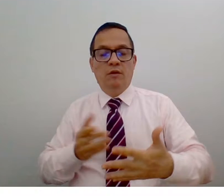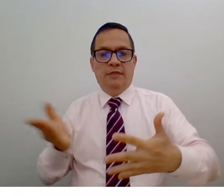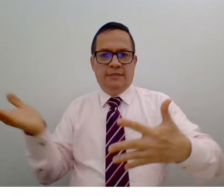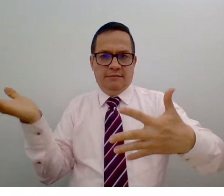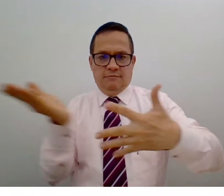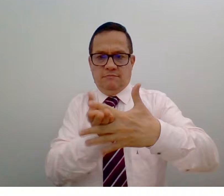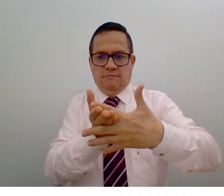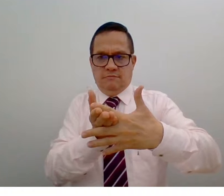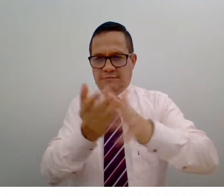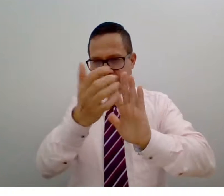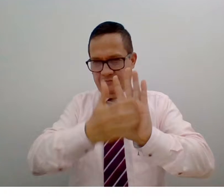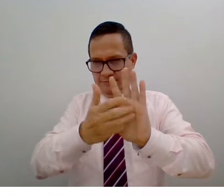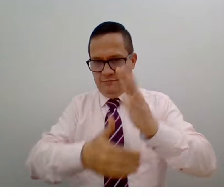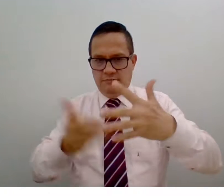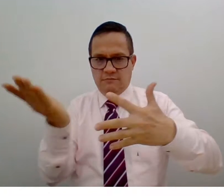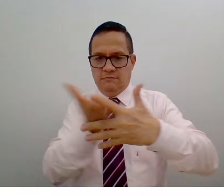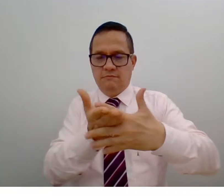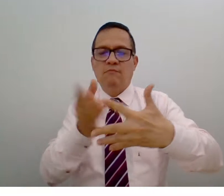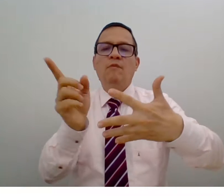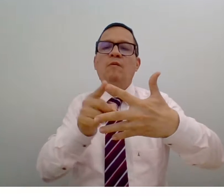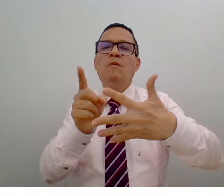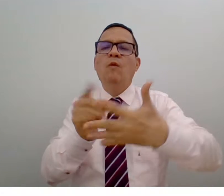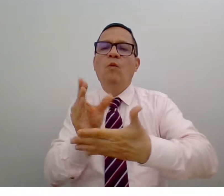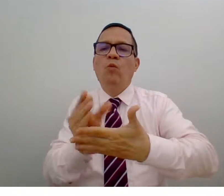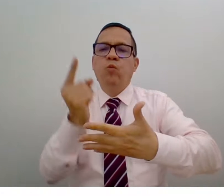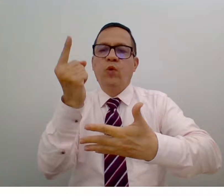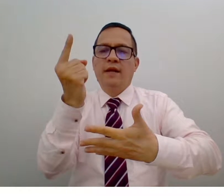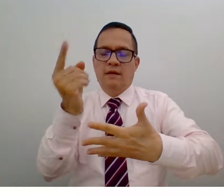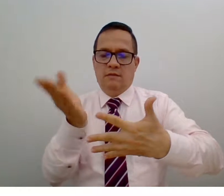Evaluation moment, Intermediate Unit 1.